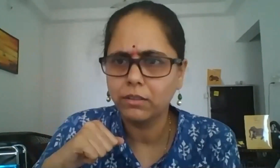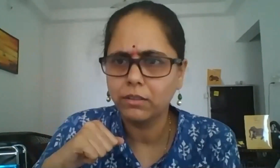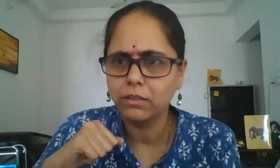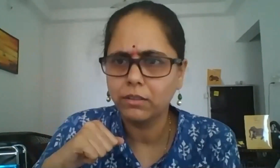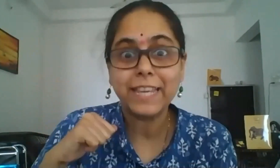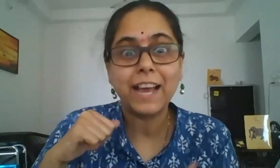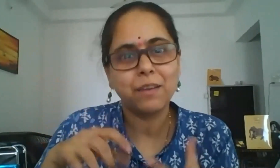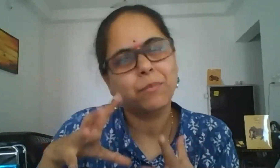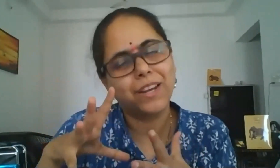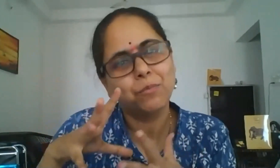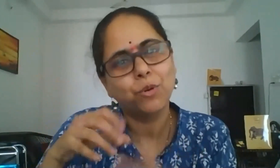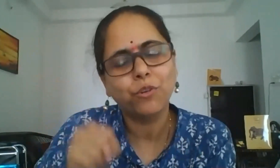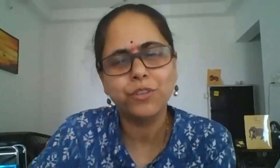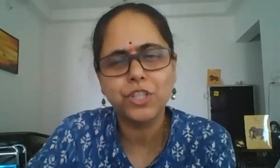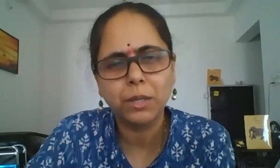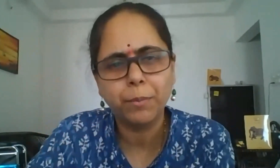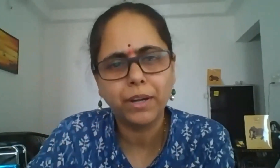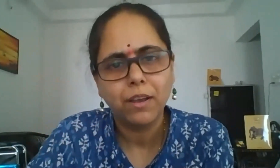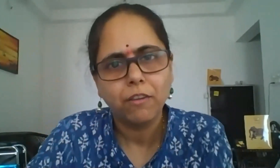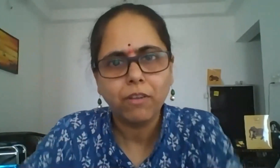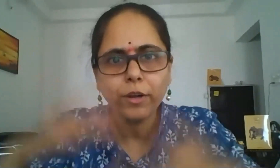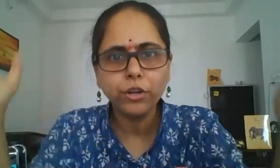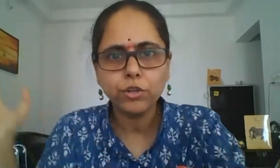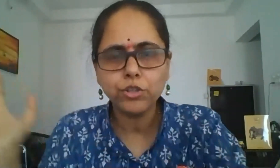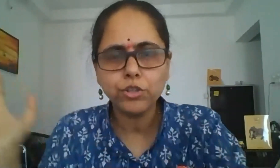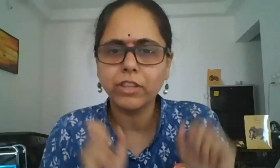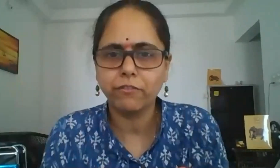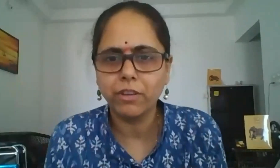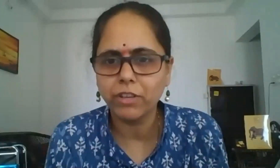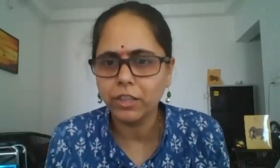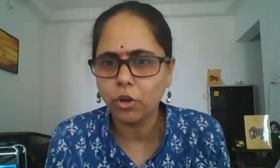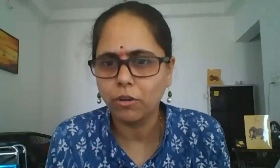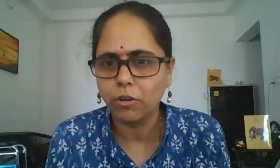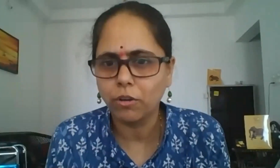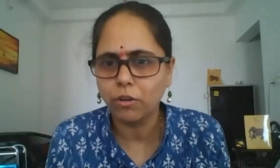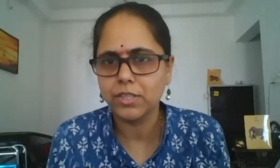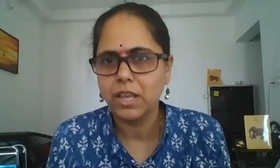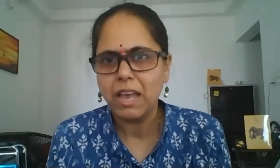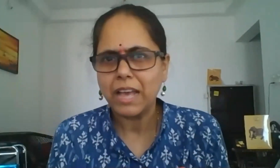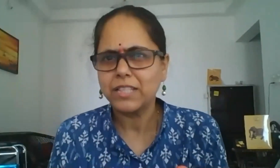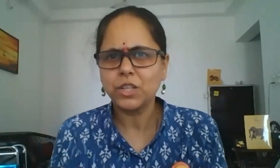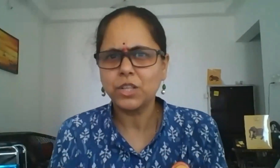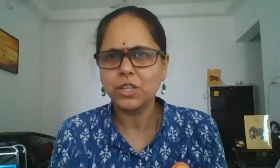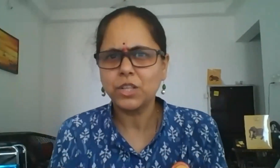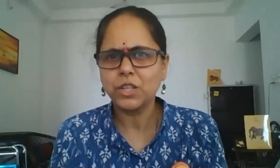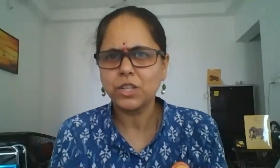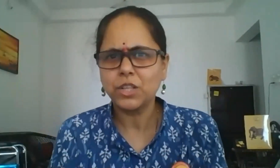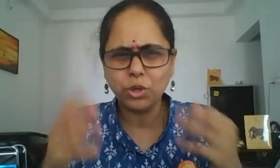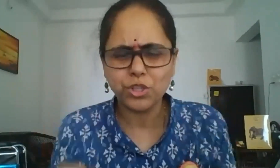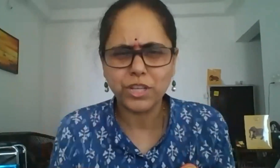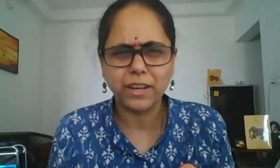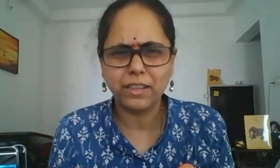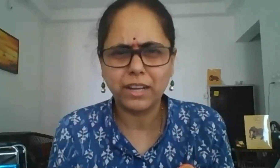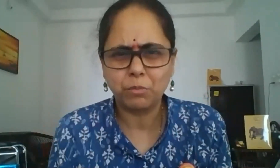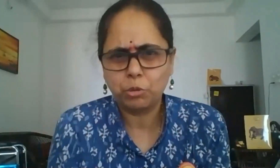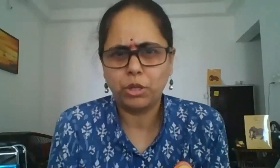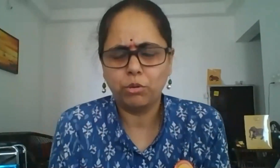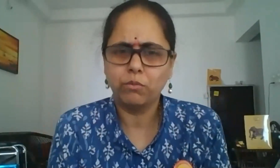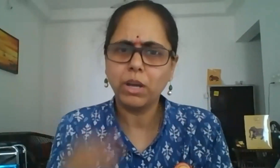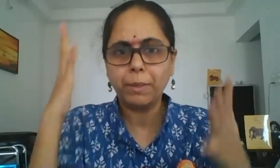was like, "Yeah, I am reading book for visually impaired." "Why don't you share with everyone in the office?" I said, "I don't want to share that I'm doing good work. People